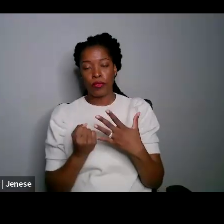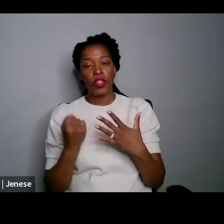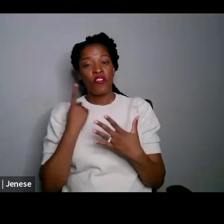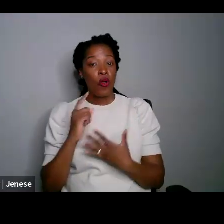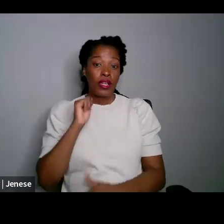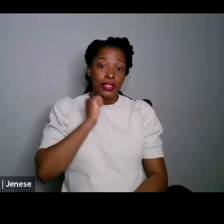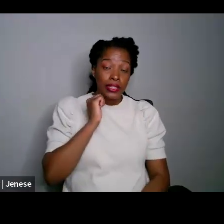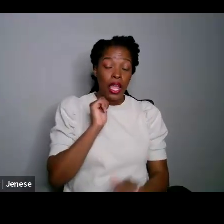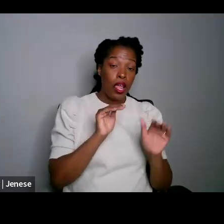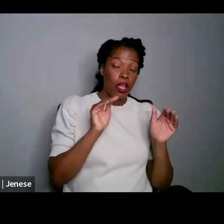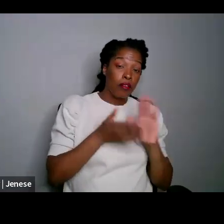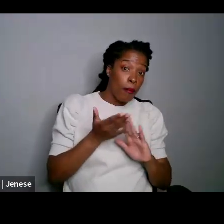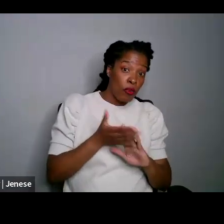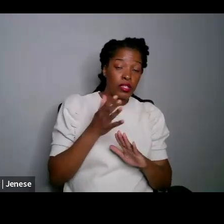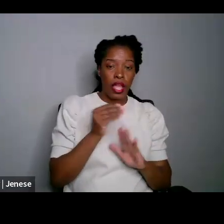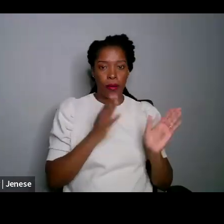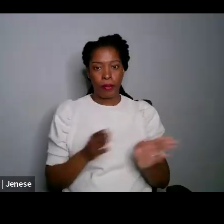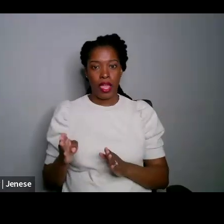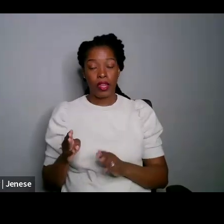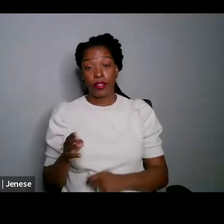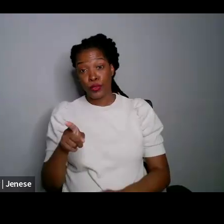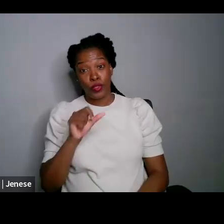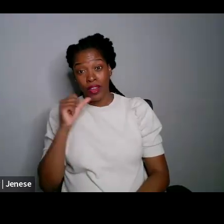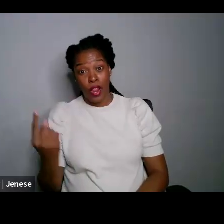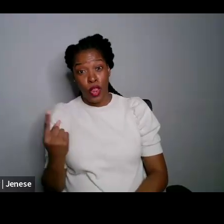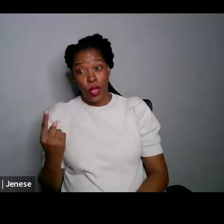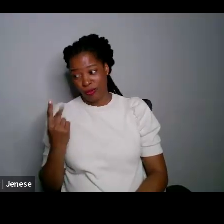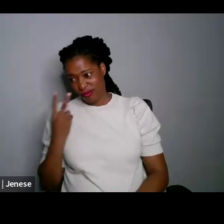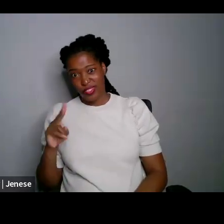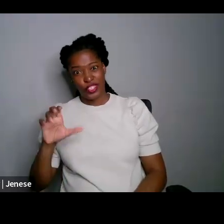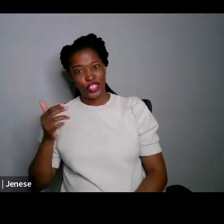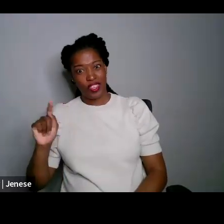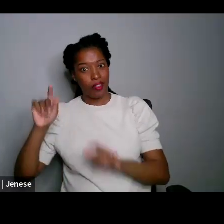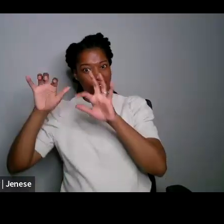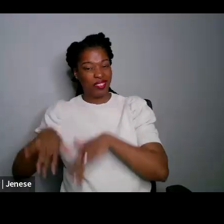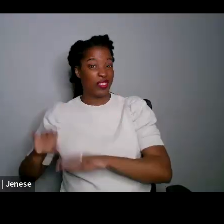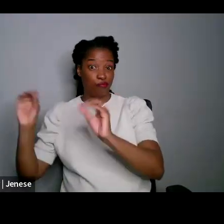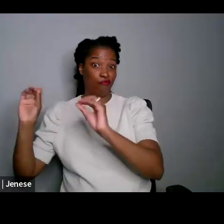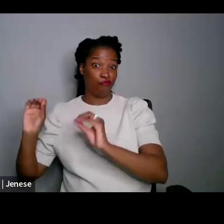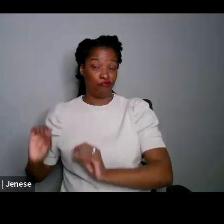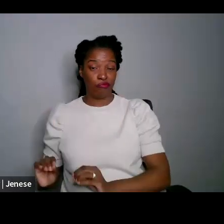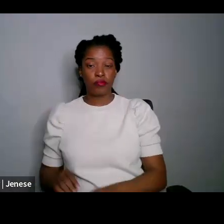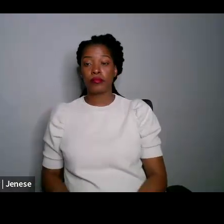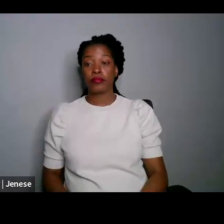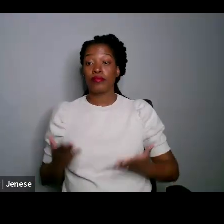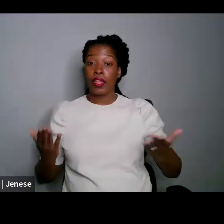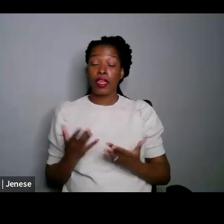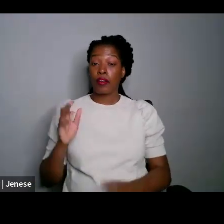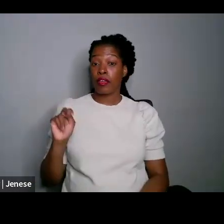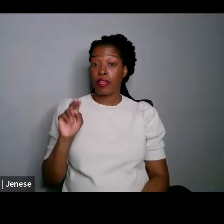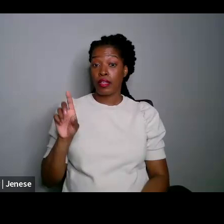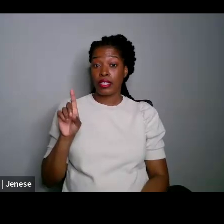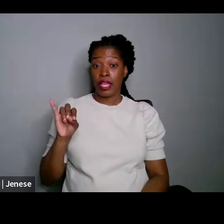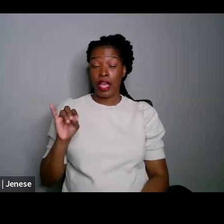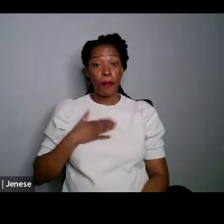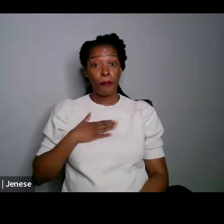business, you're not alone, as you can see from the chat. Even here at NDI, my role as a full-time social media specialist is